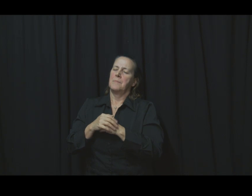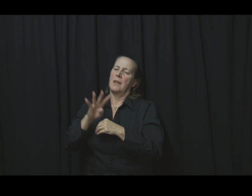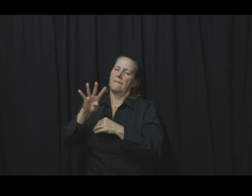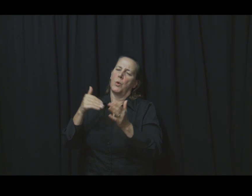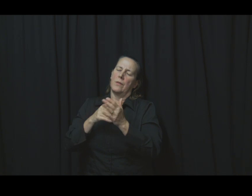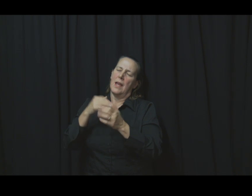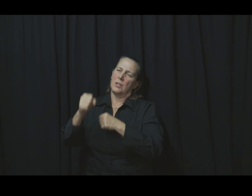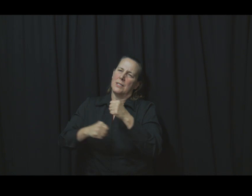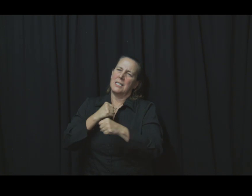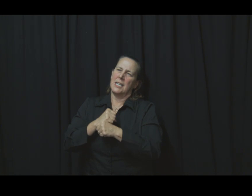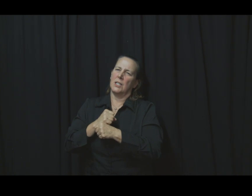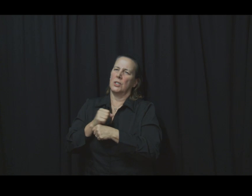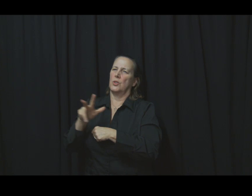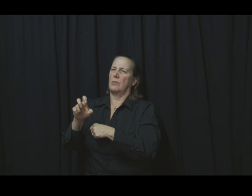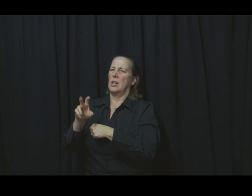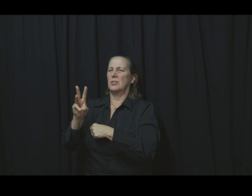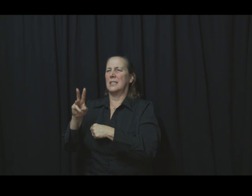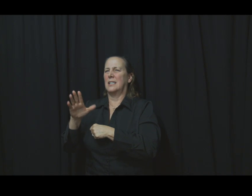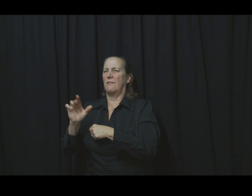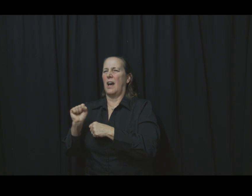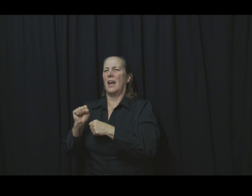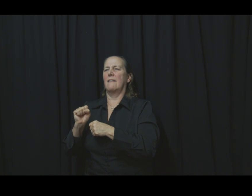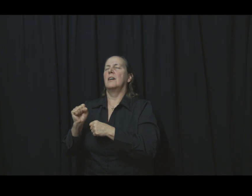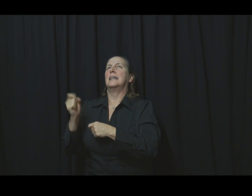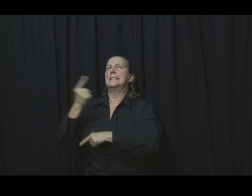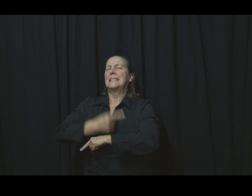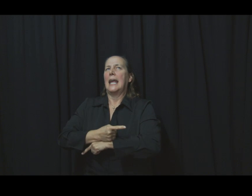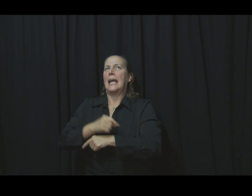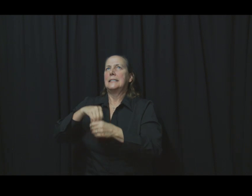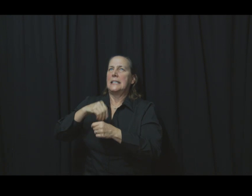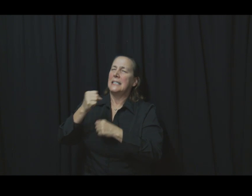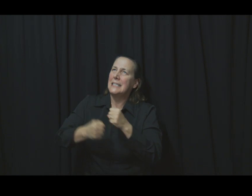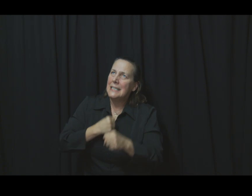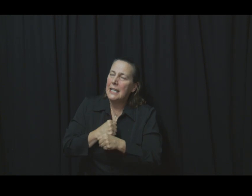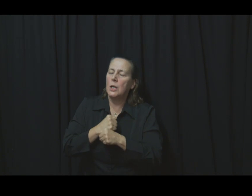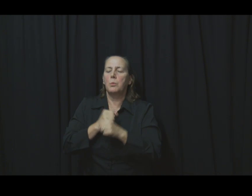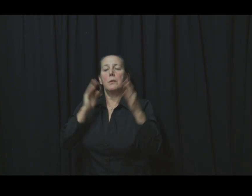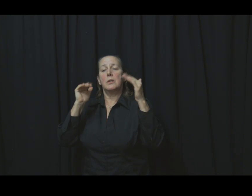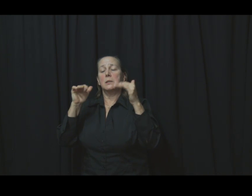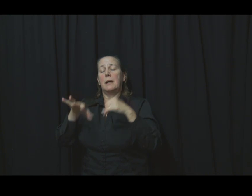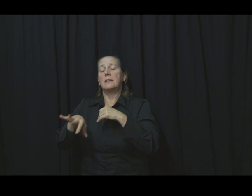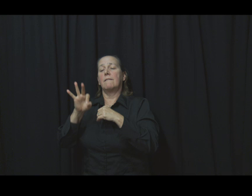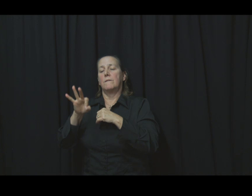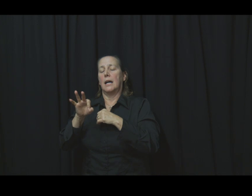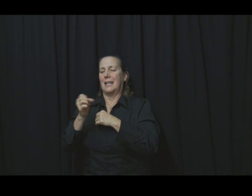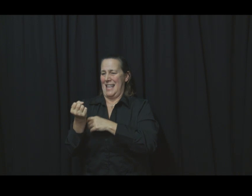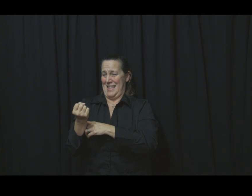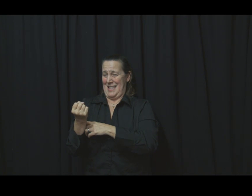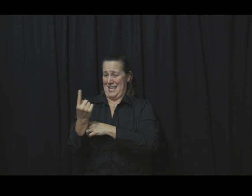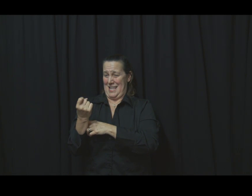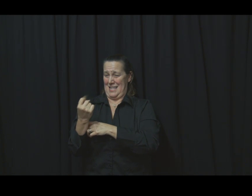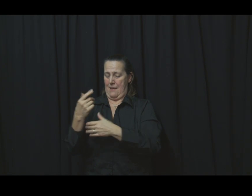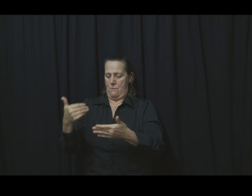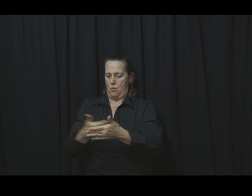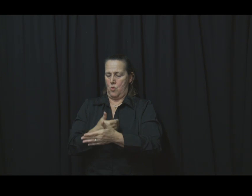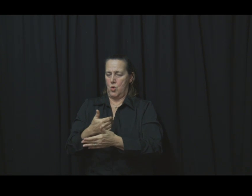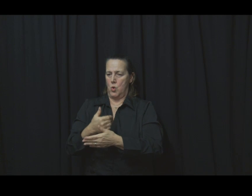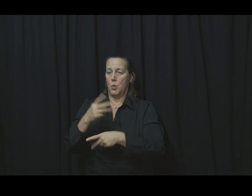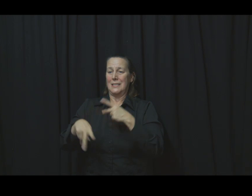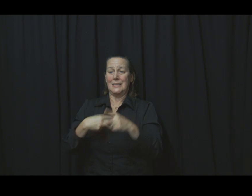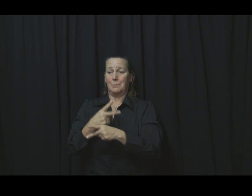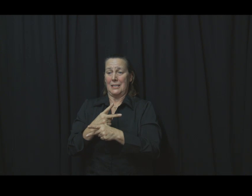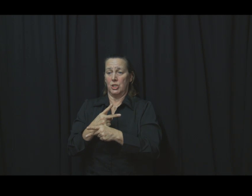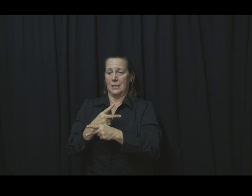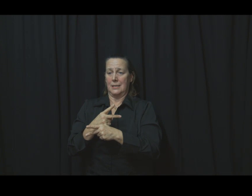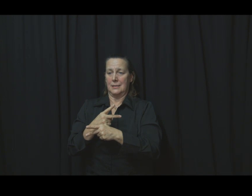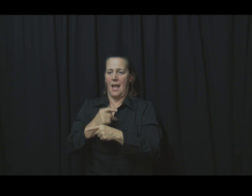we have 365 and a quarter days a year. We would expect to find 11 new species